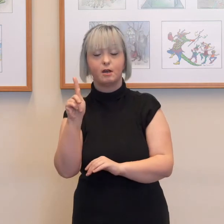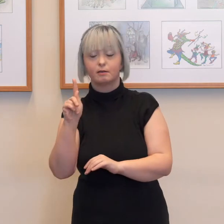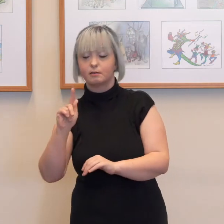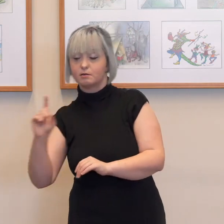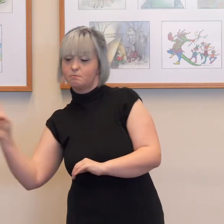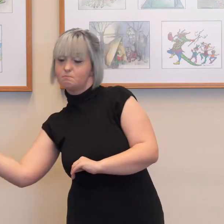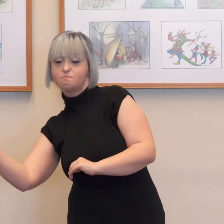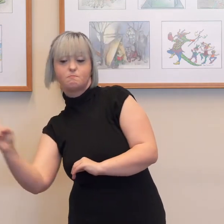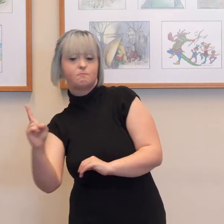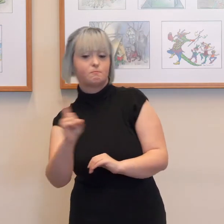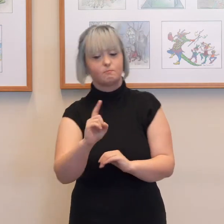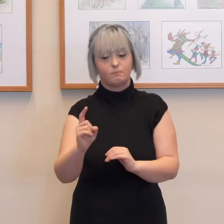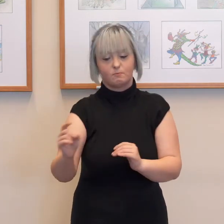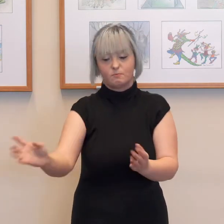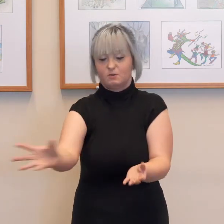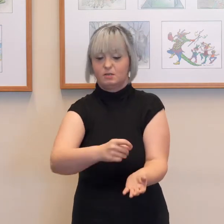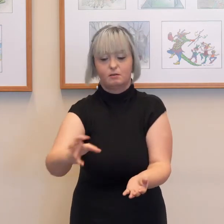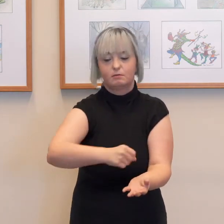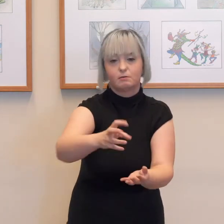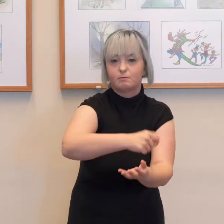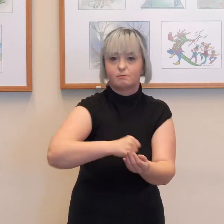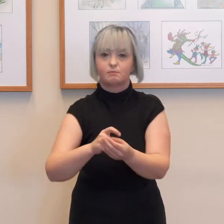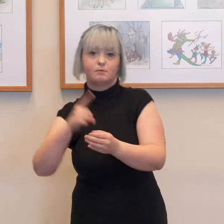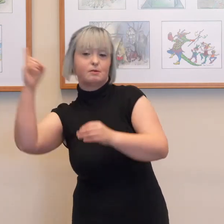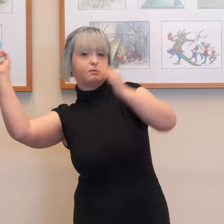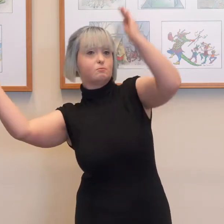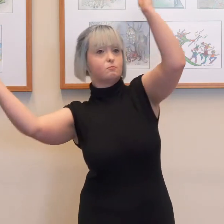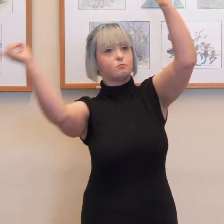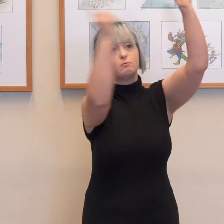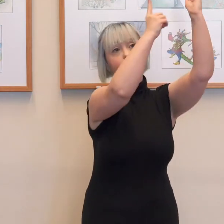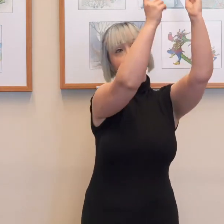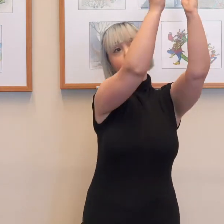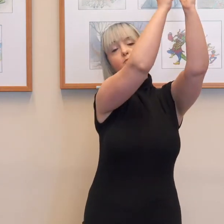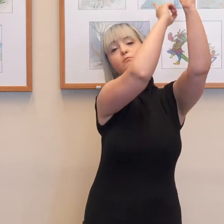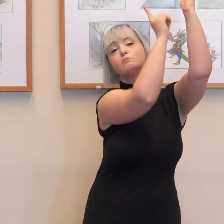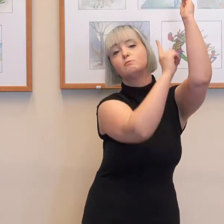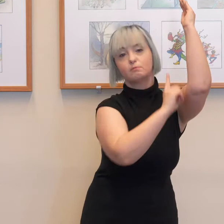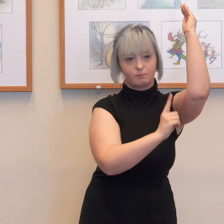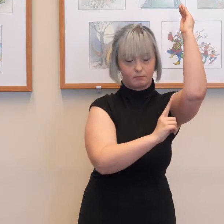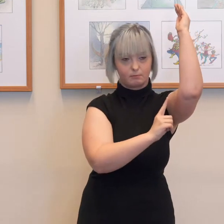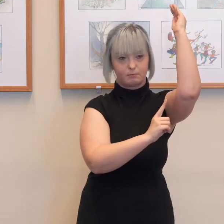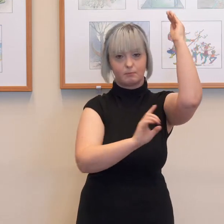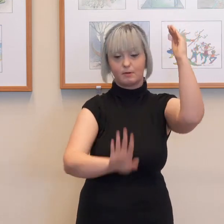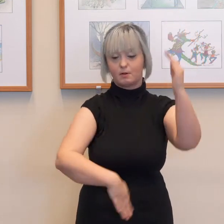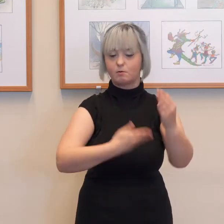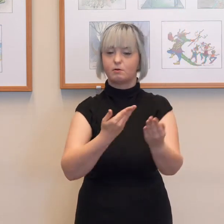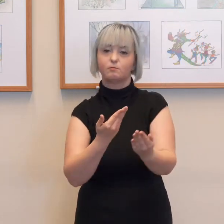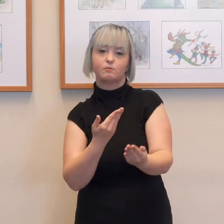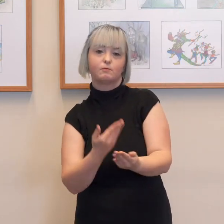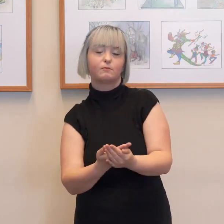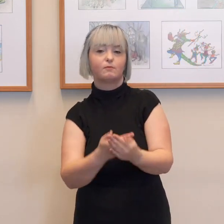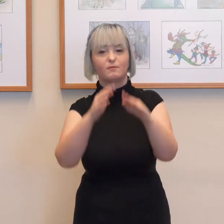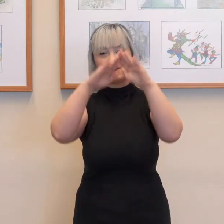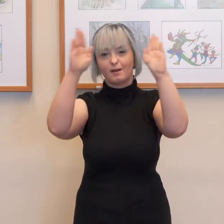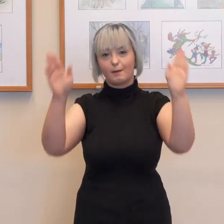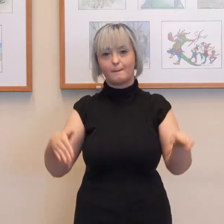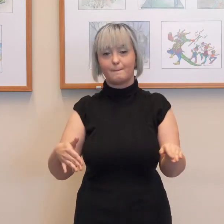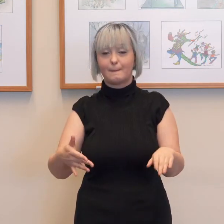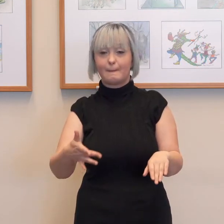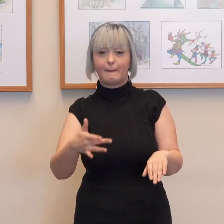So Jack hurried in, he snatched up the coins, and he raced down the beanstalk. And when he arrived home,